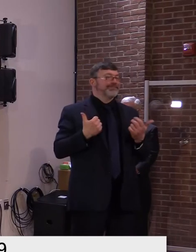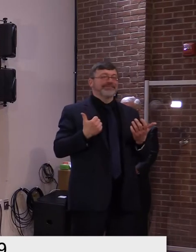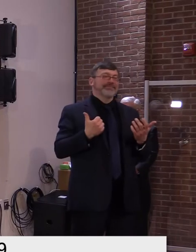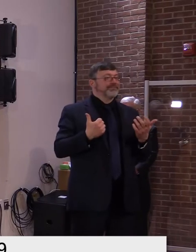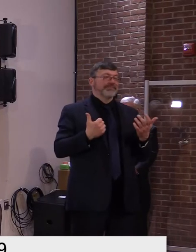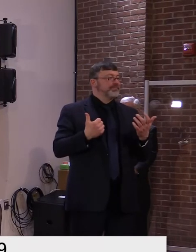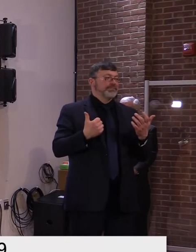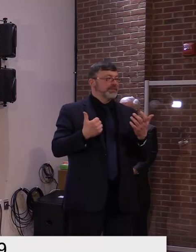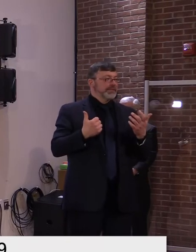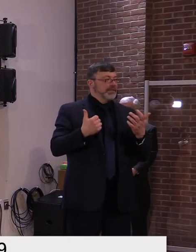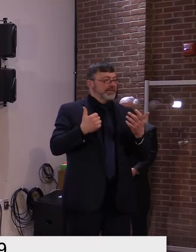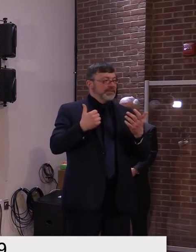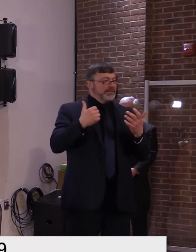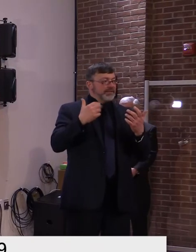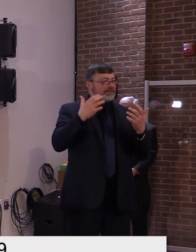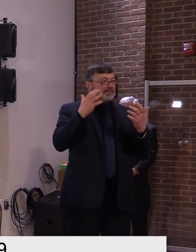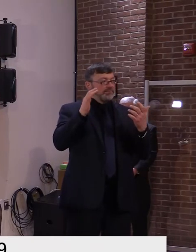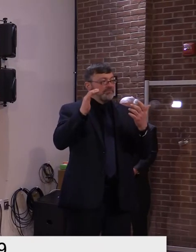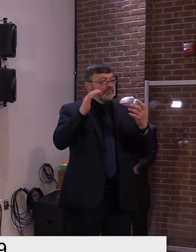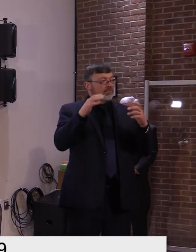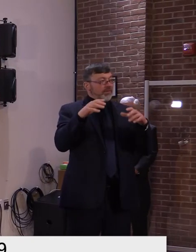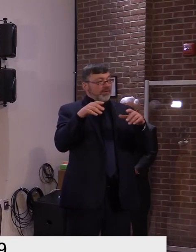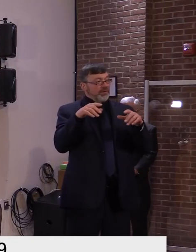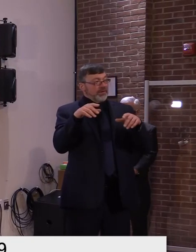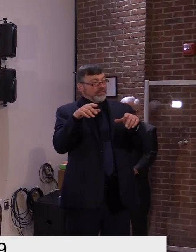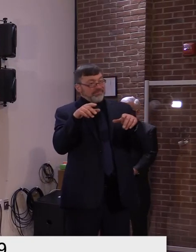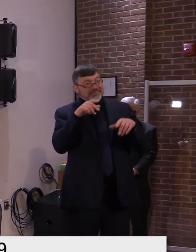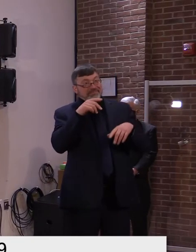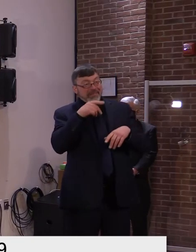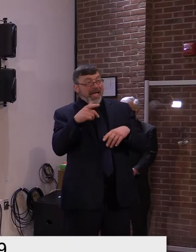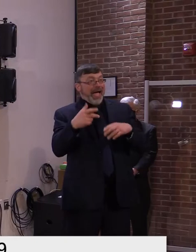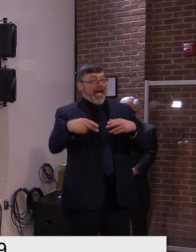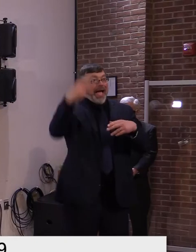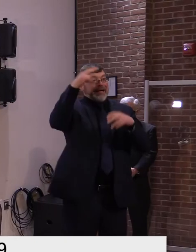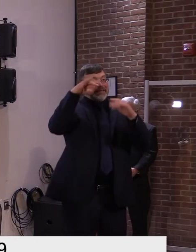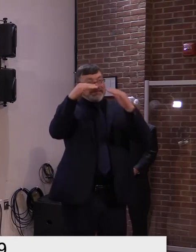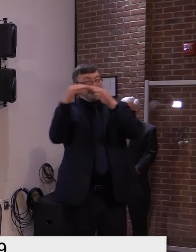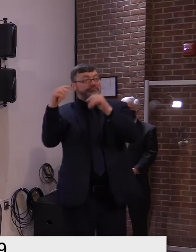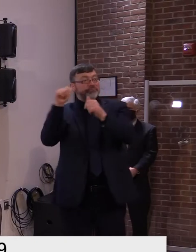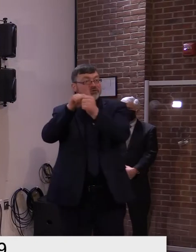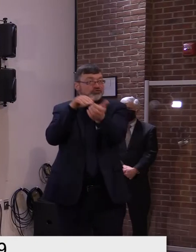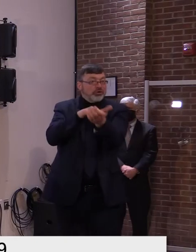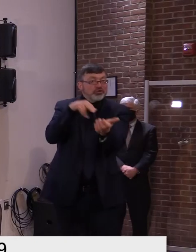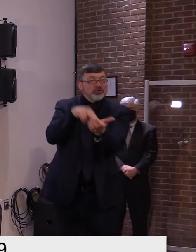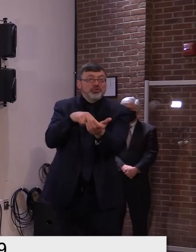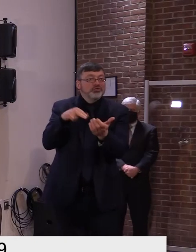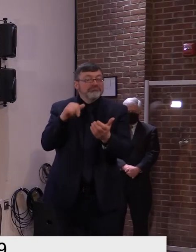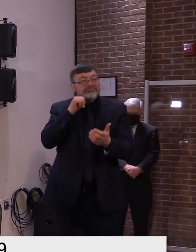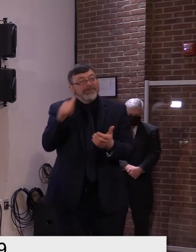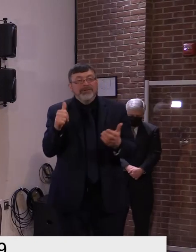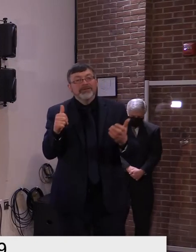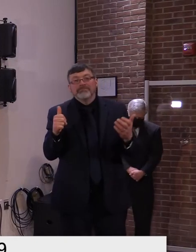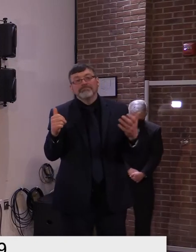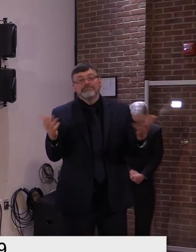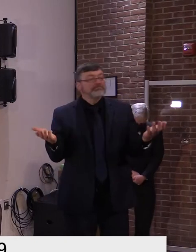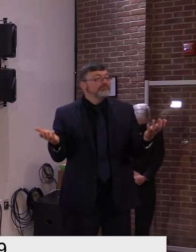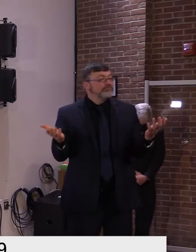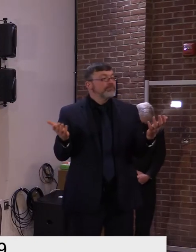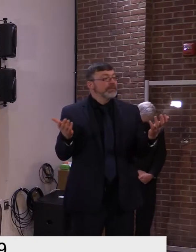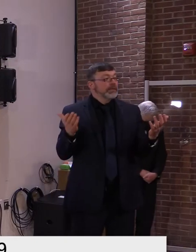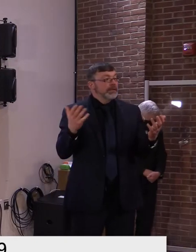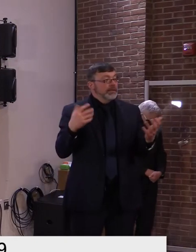of the other healthcare facilities in the state. When we commonly talk to our hospitals, they're